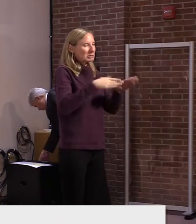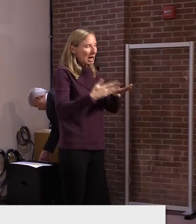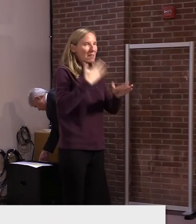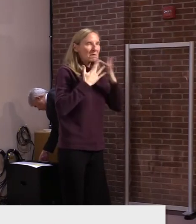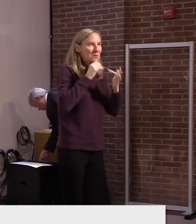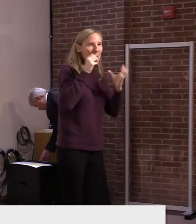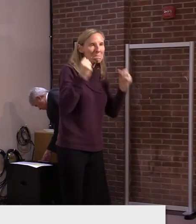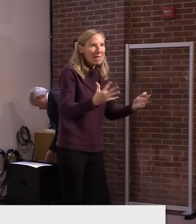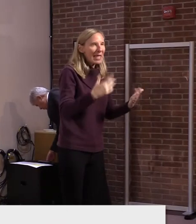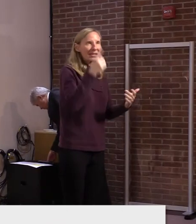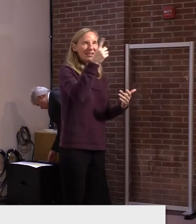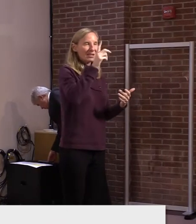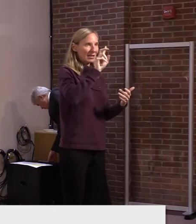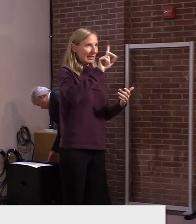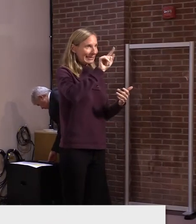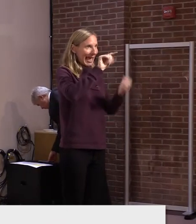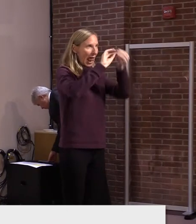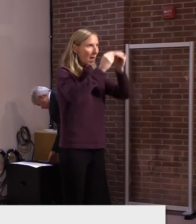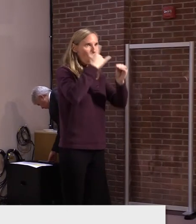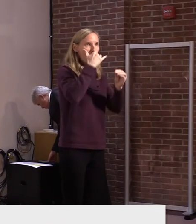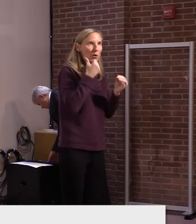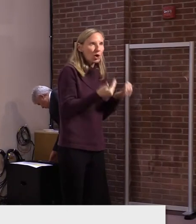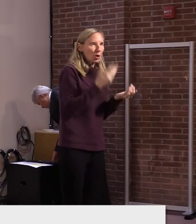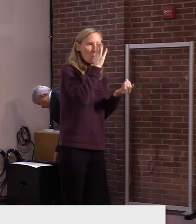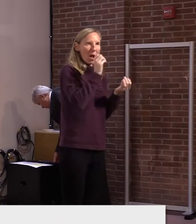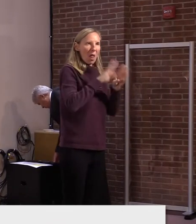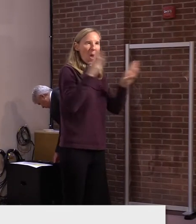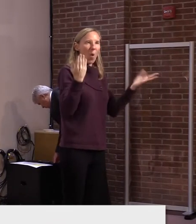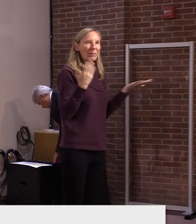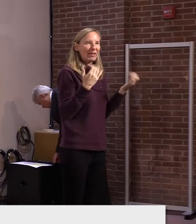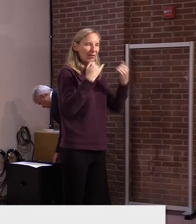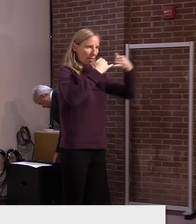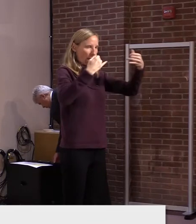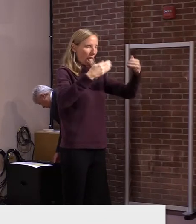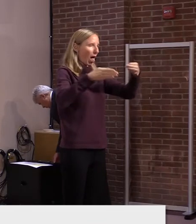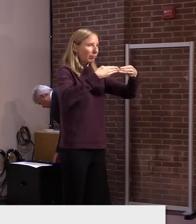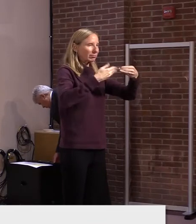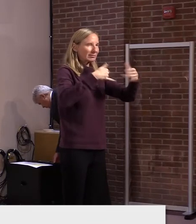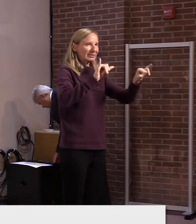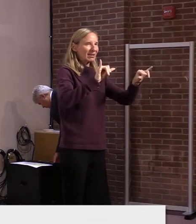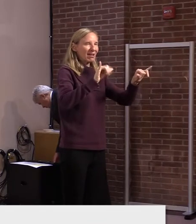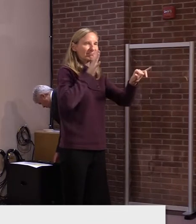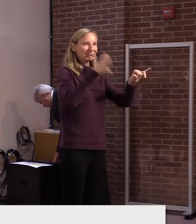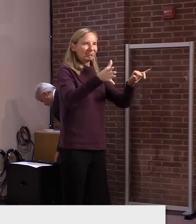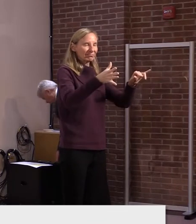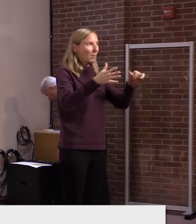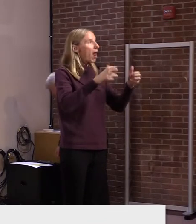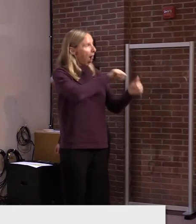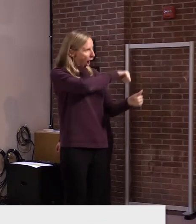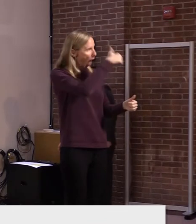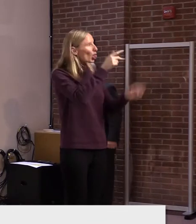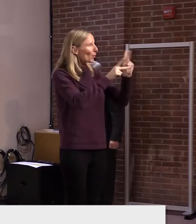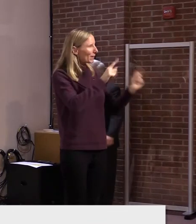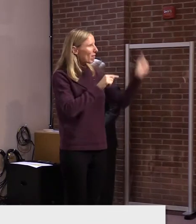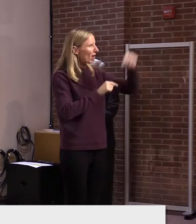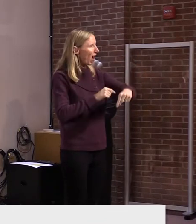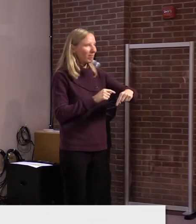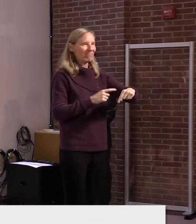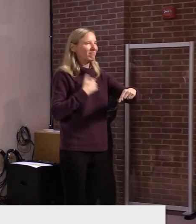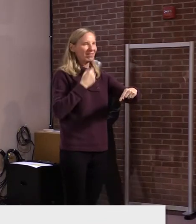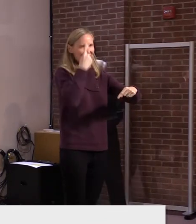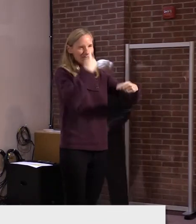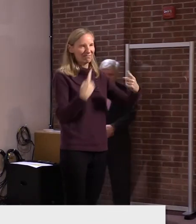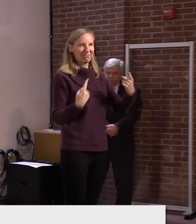forth. Their data looks pretty good. But we're willing to open it up to other travelers from other countries. So